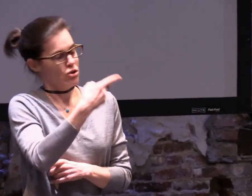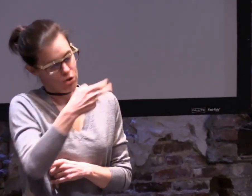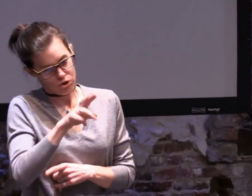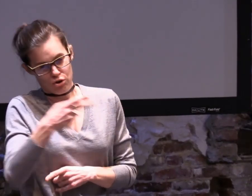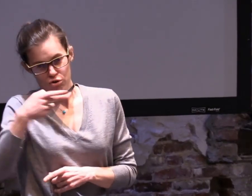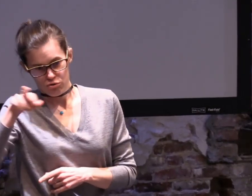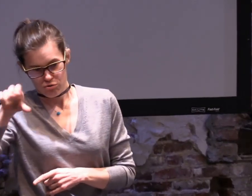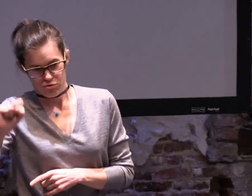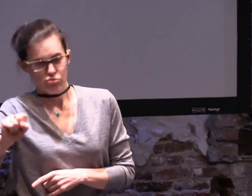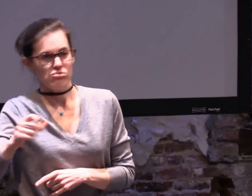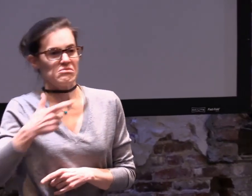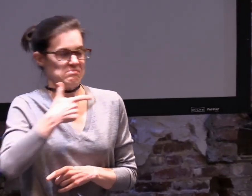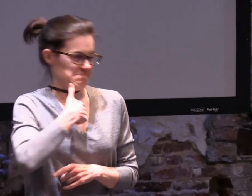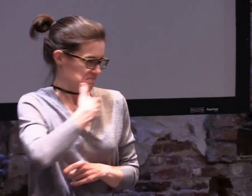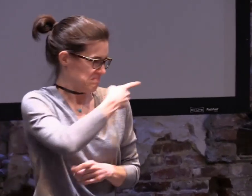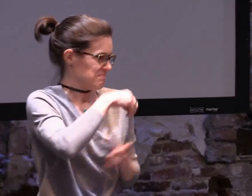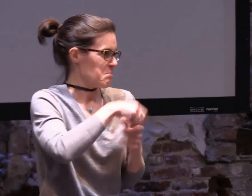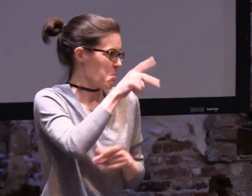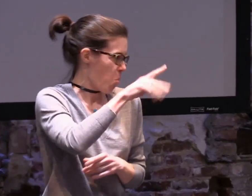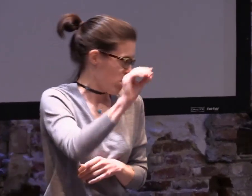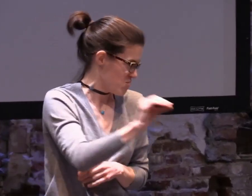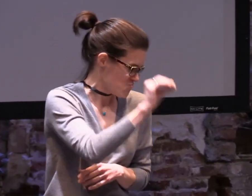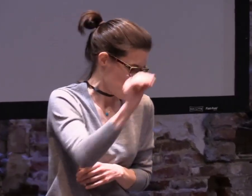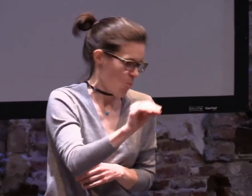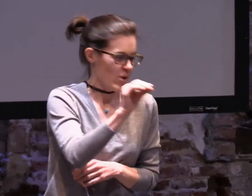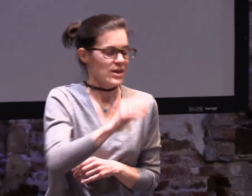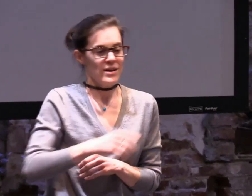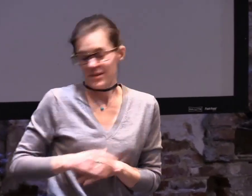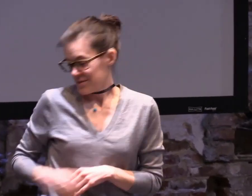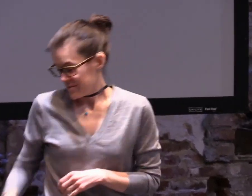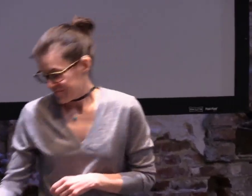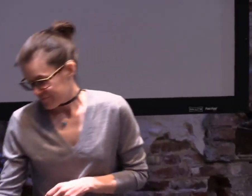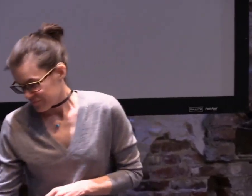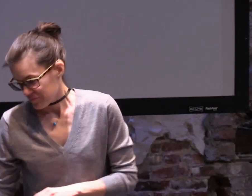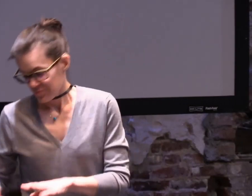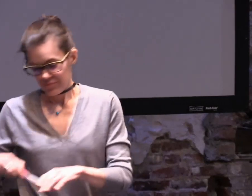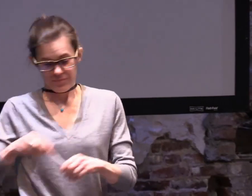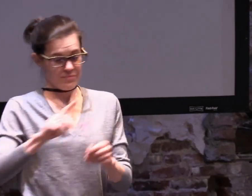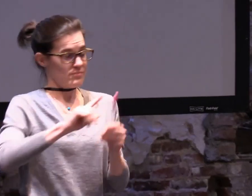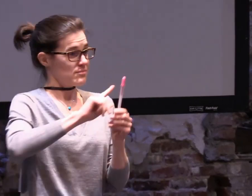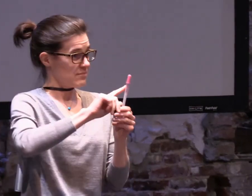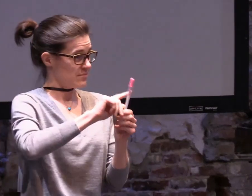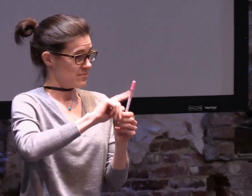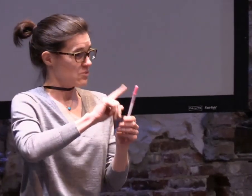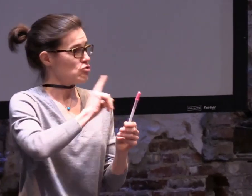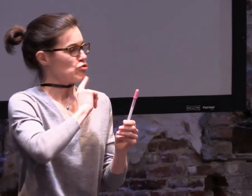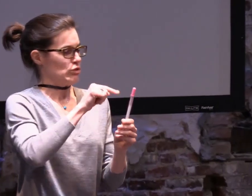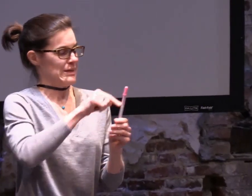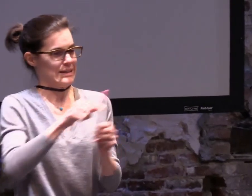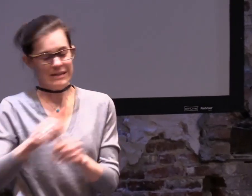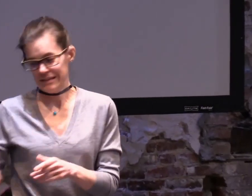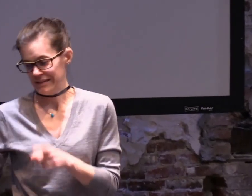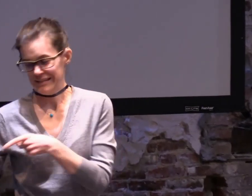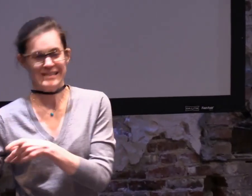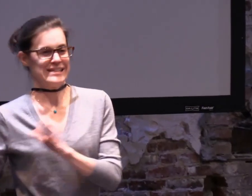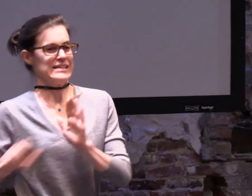My pronouns are she, her, and hers. I'm from Portland, Oregon. And this item